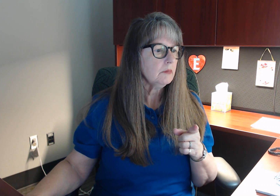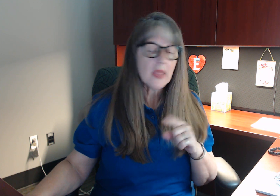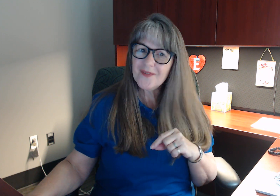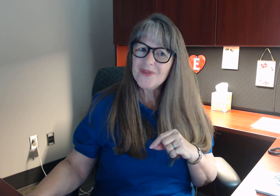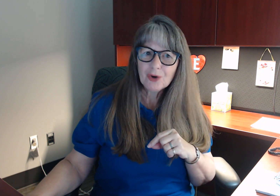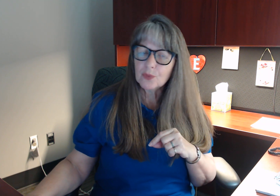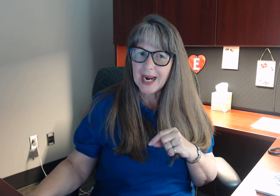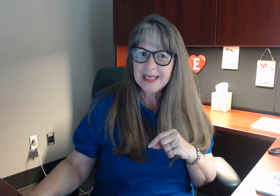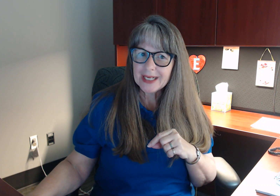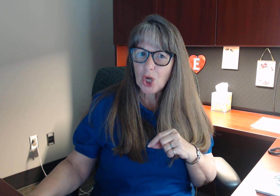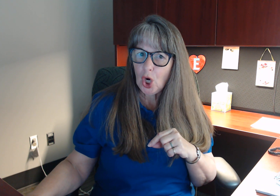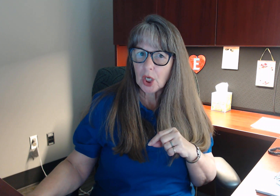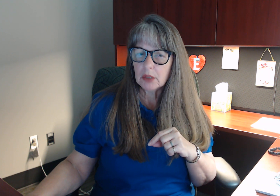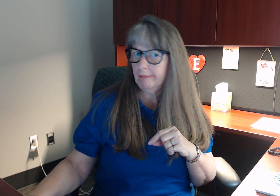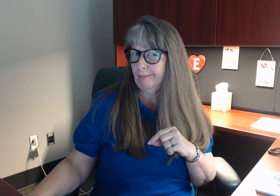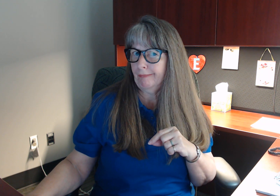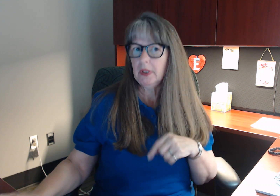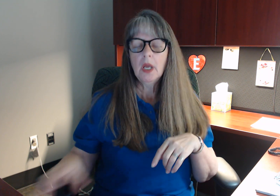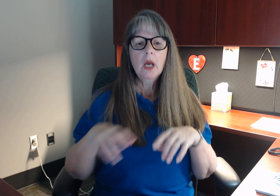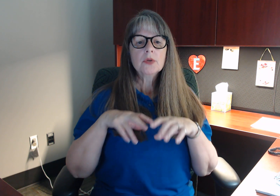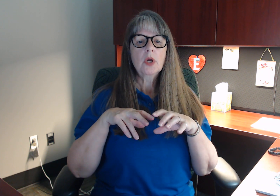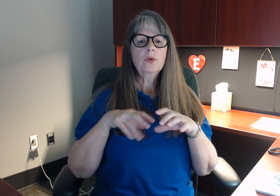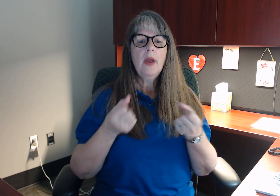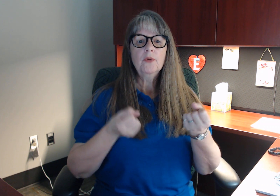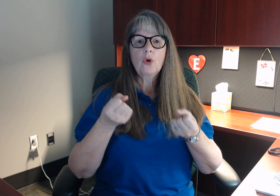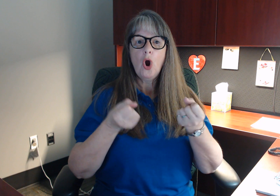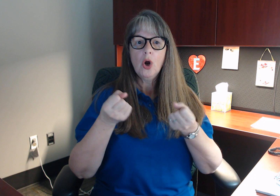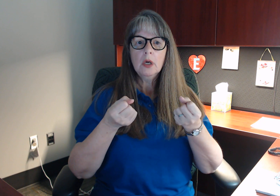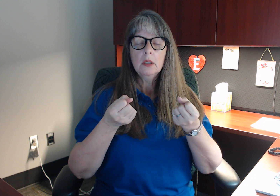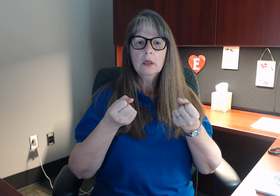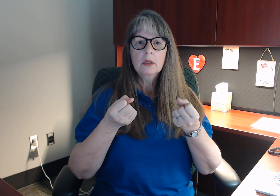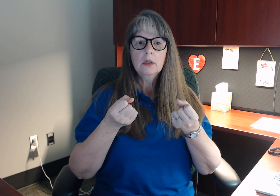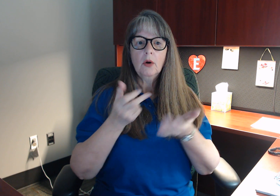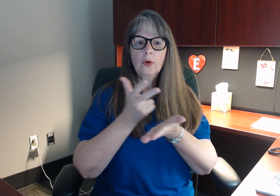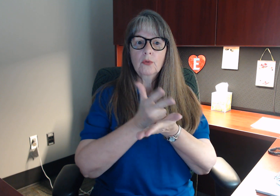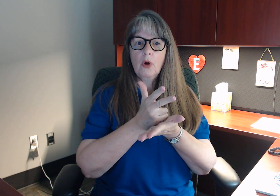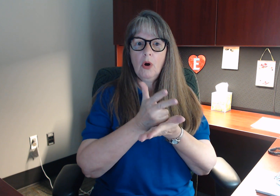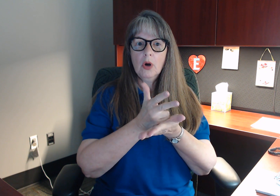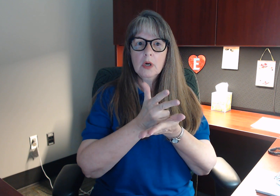The fear of riding in a car. So you have your car or your car,